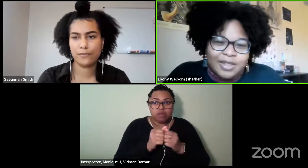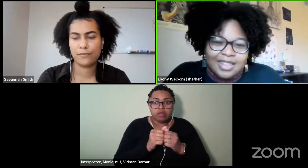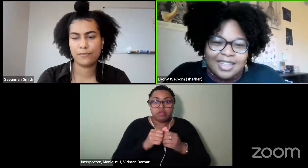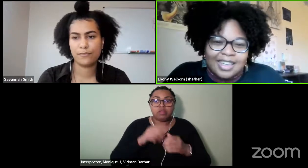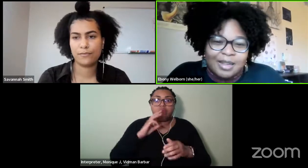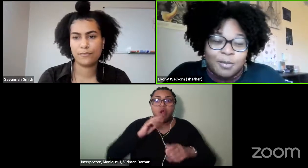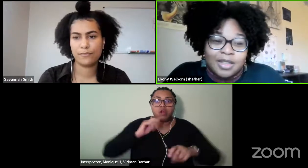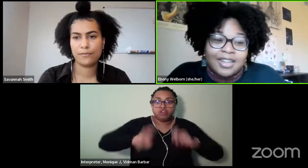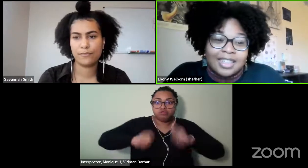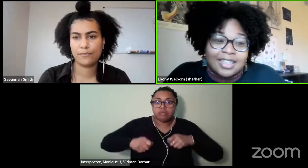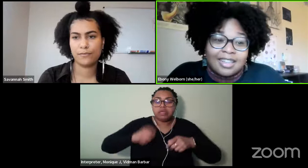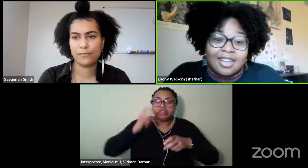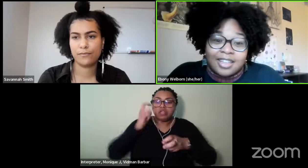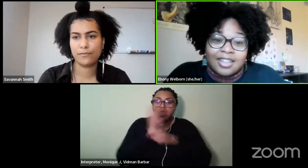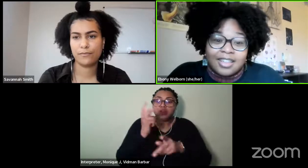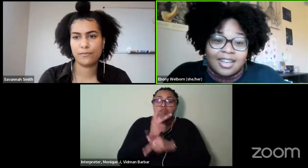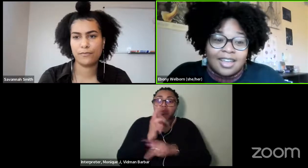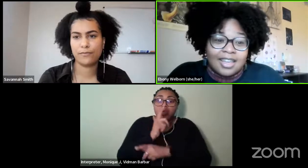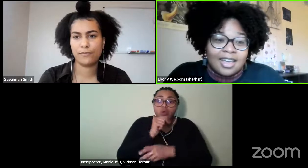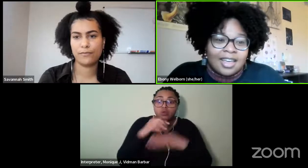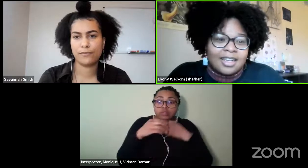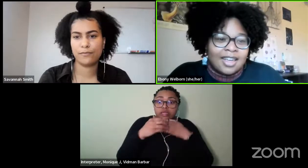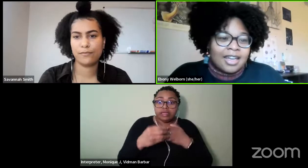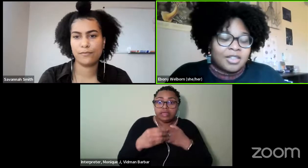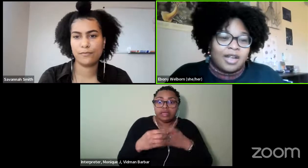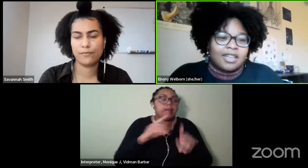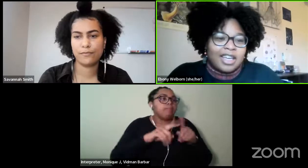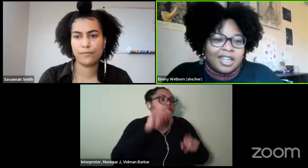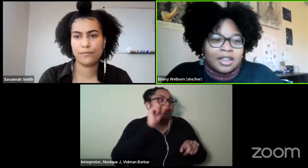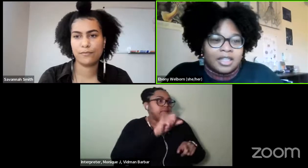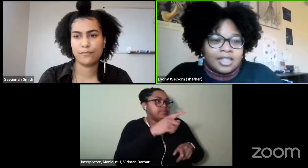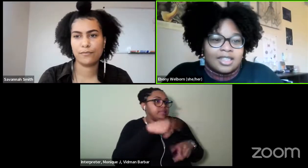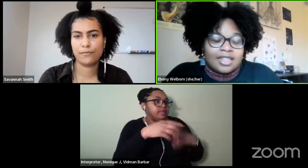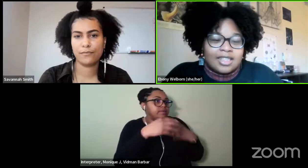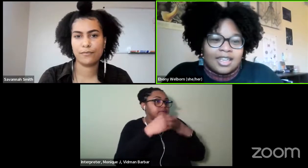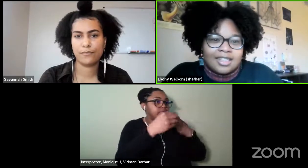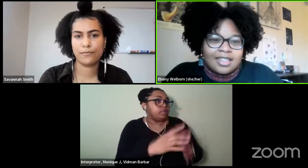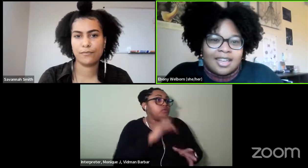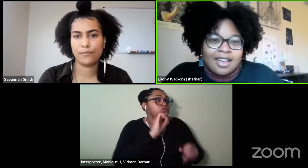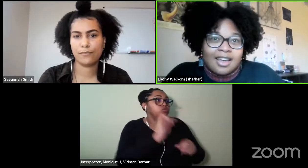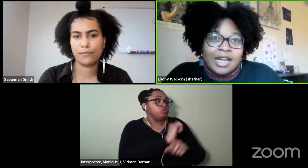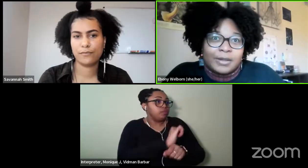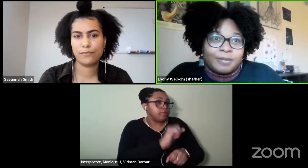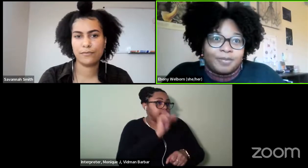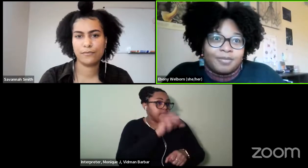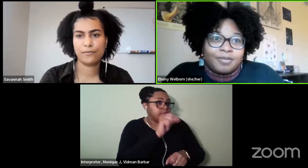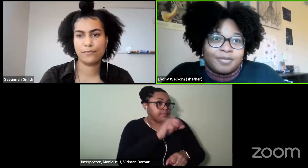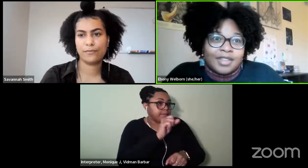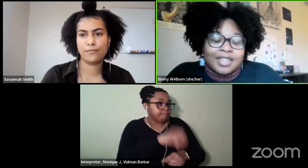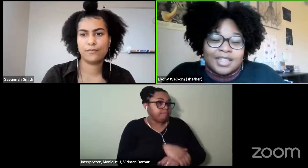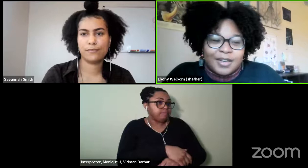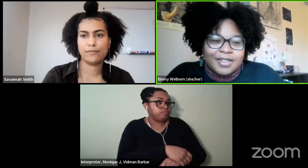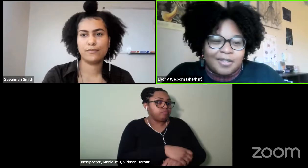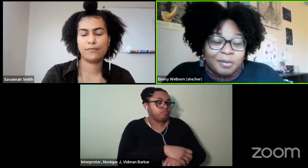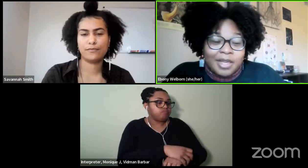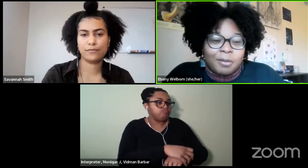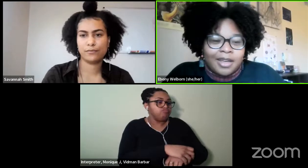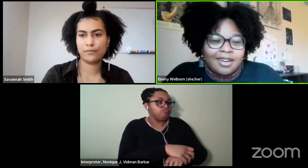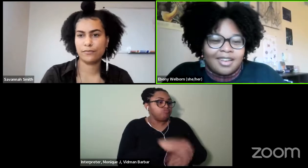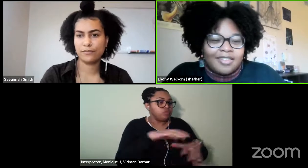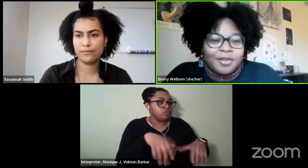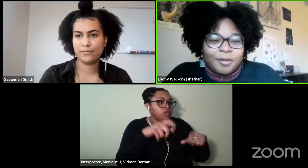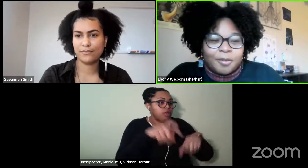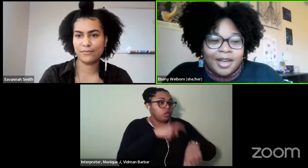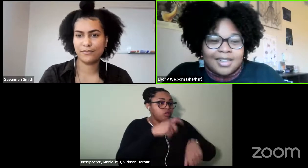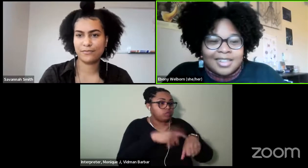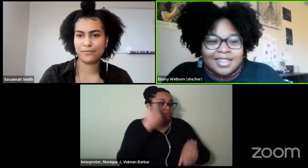figure out who's leading it, but there is a leader in actuality in the instance, and it took a long time for me,